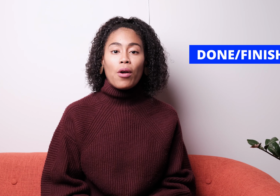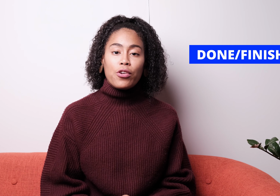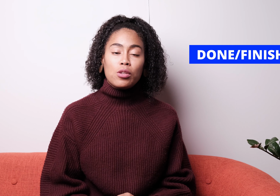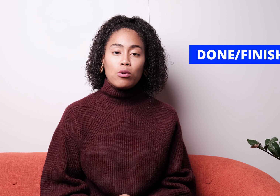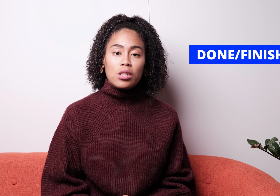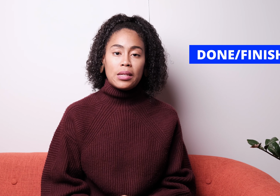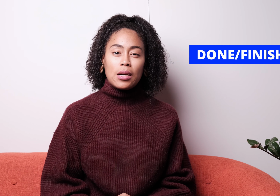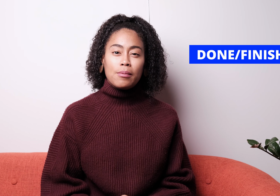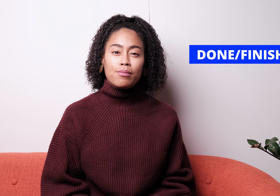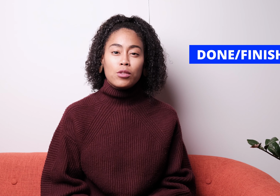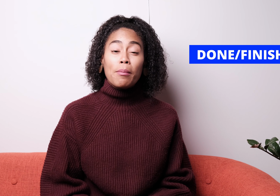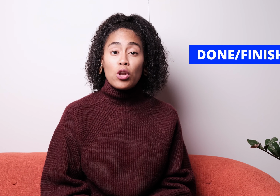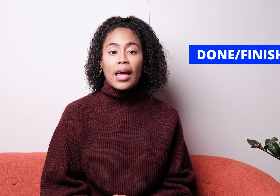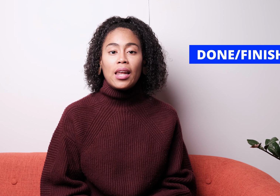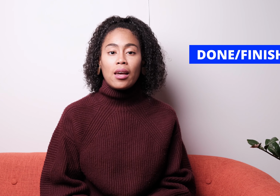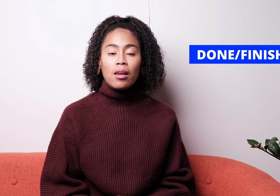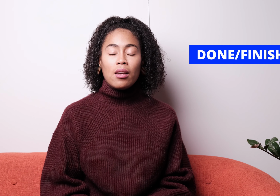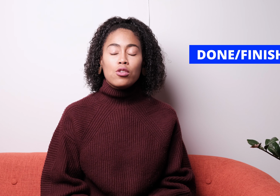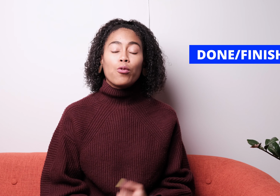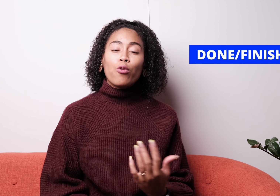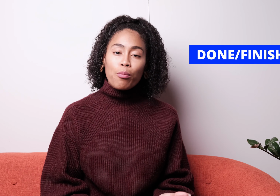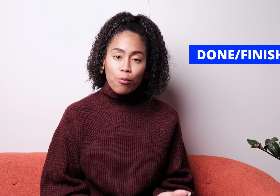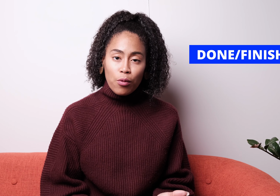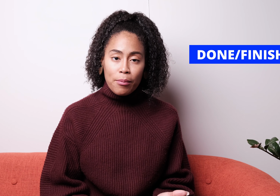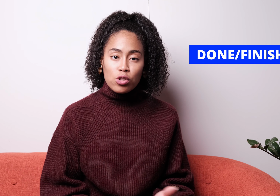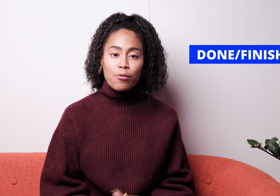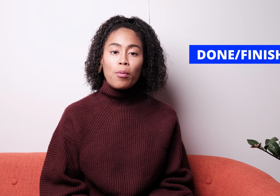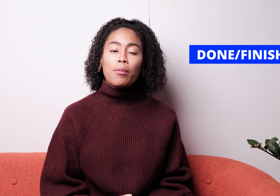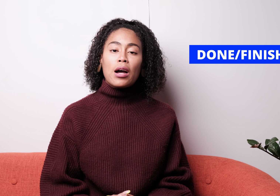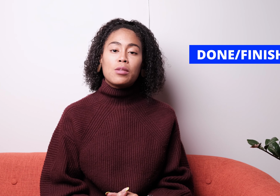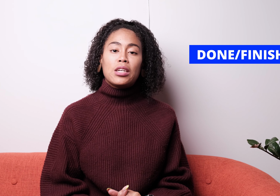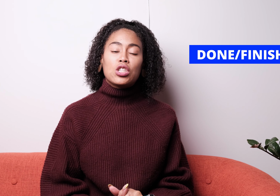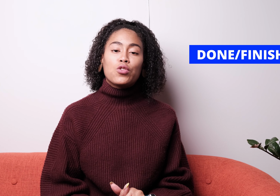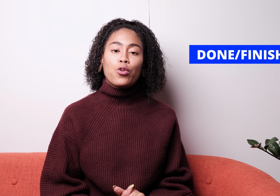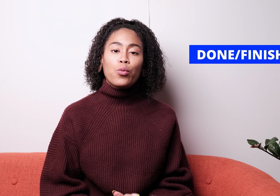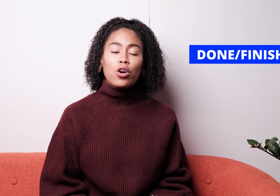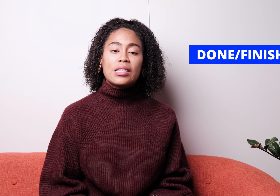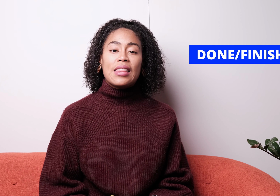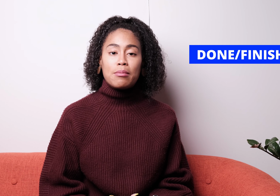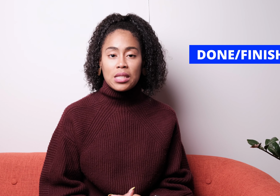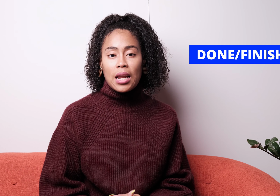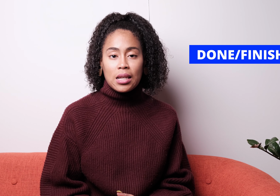they're supposed to be communicating. So them using verbal approximations for the words and them signing as